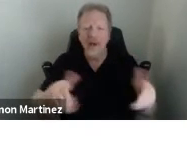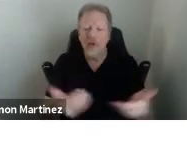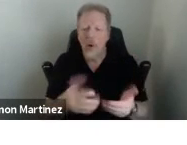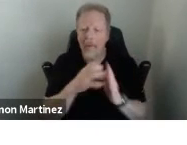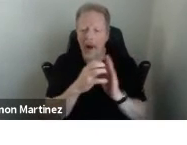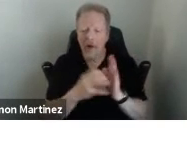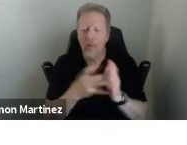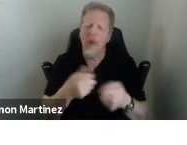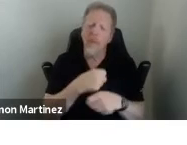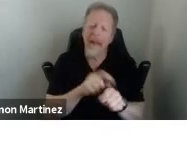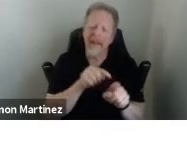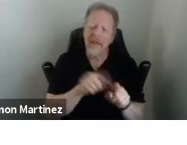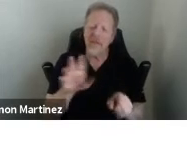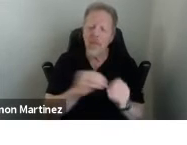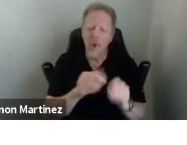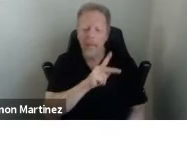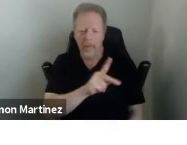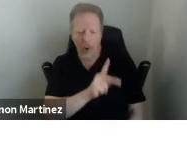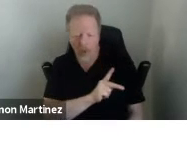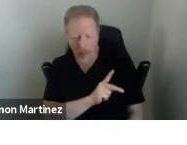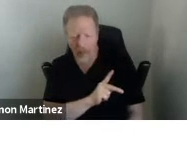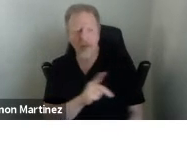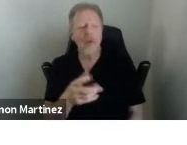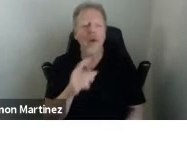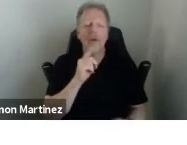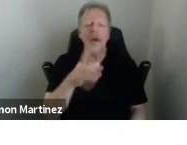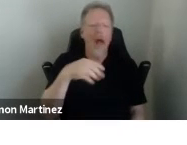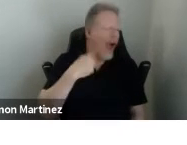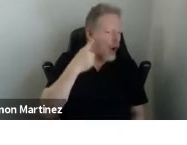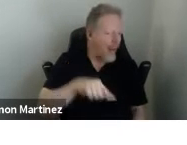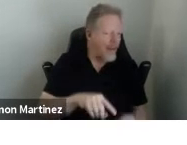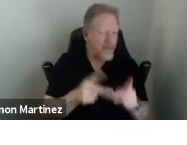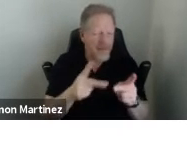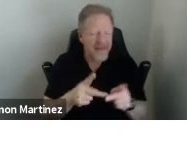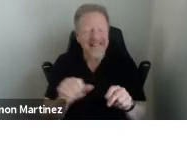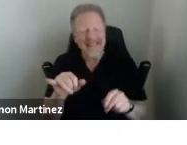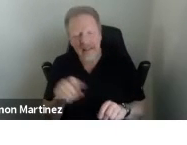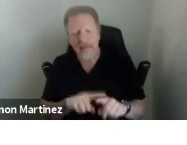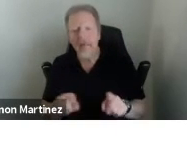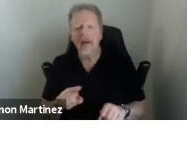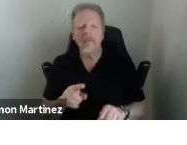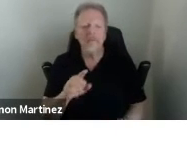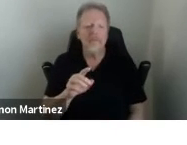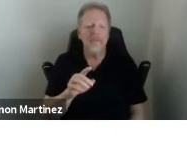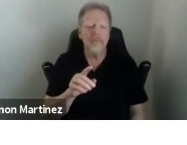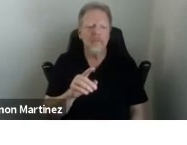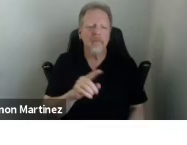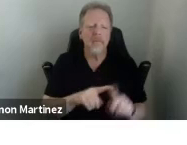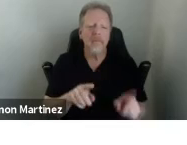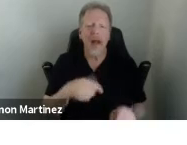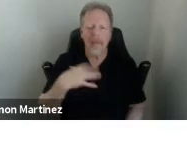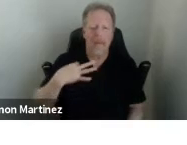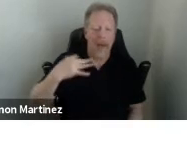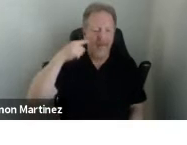it personalized. You want to say, you want to tell them where you heard about the position, but why you're applying